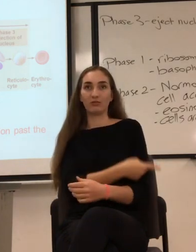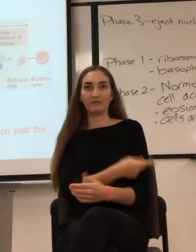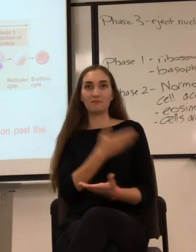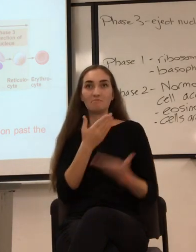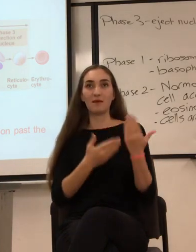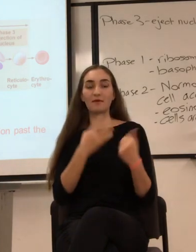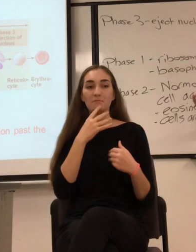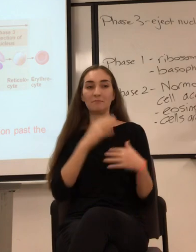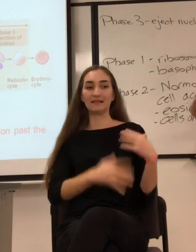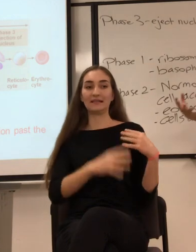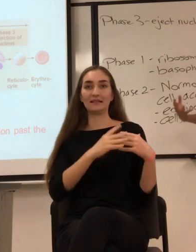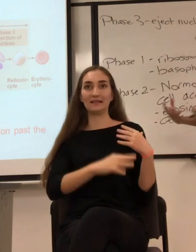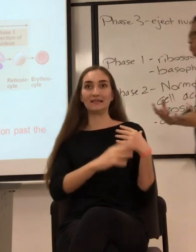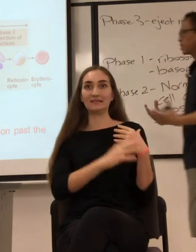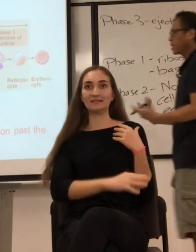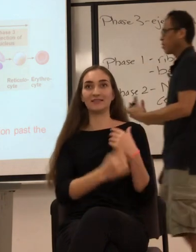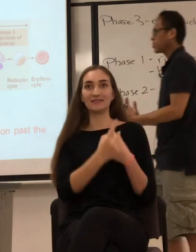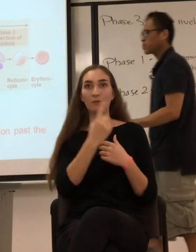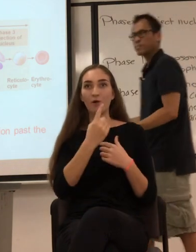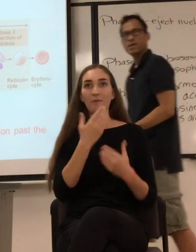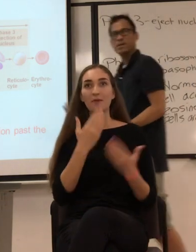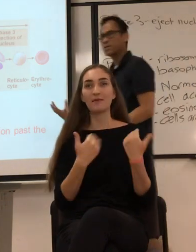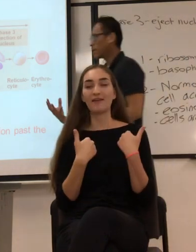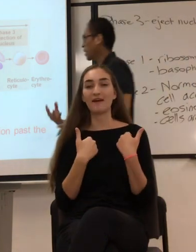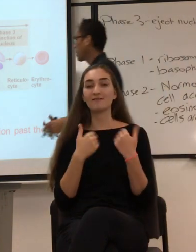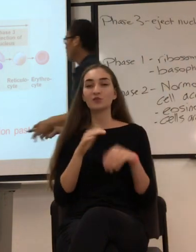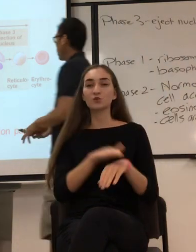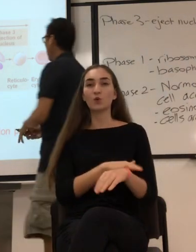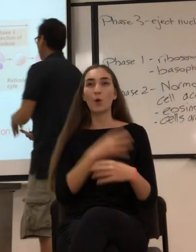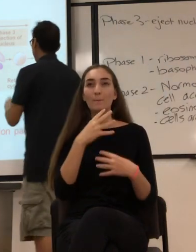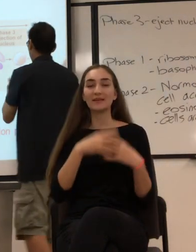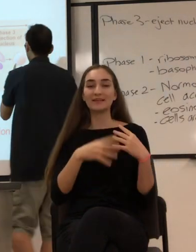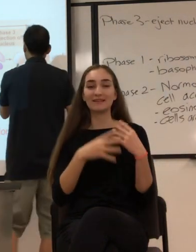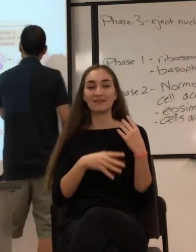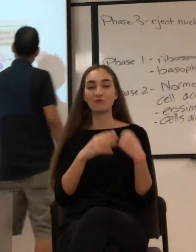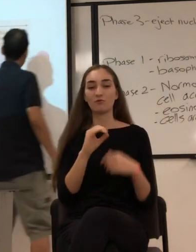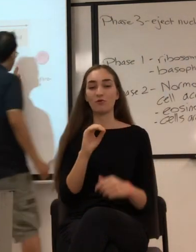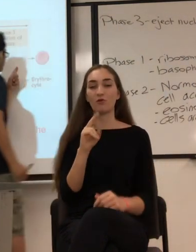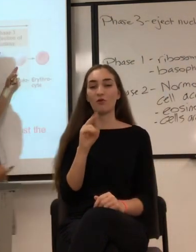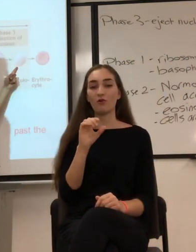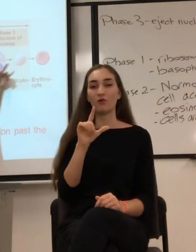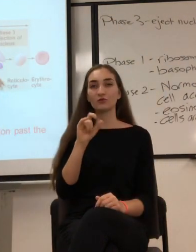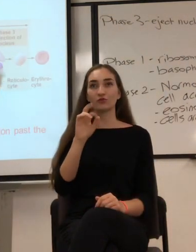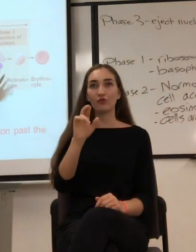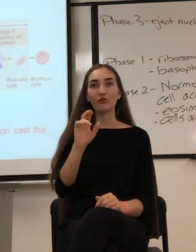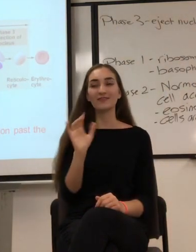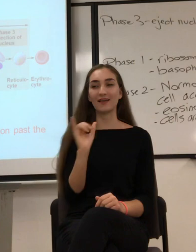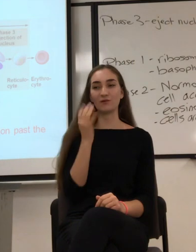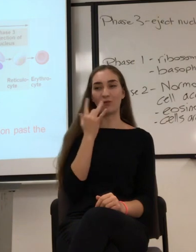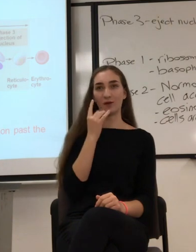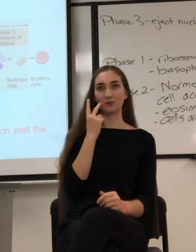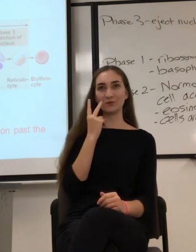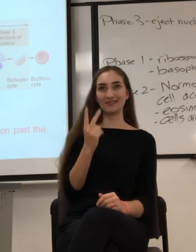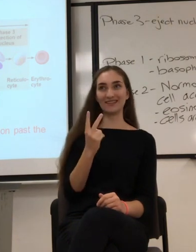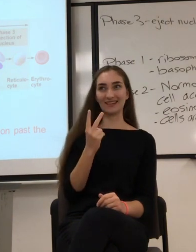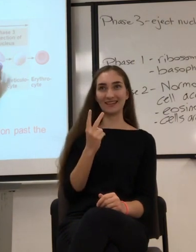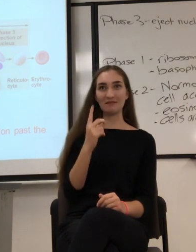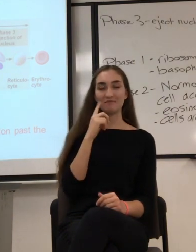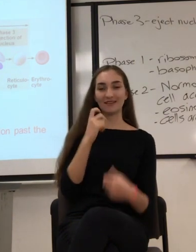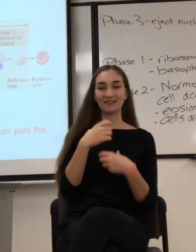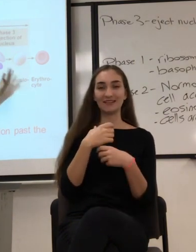maybe bleeding somewhere. Maybe they have a slow bleeding ulcer, because it's like, why would you see a lot of these? Because the cell is like making a lot of